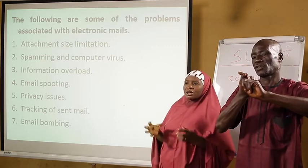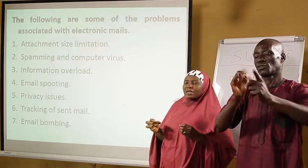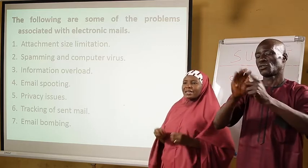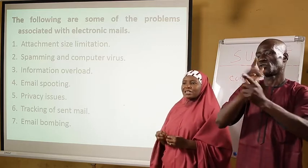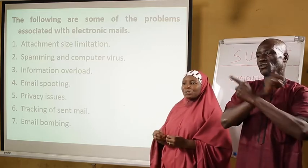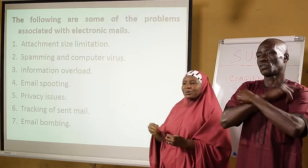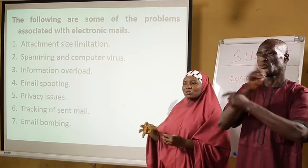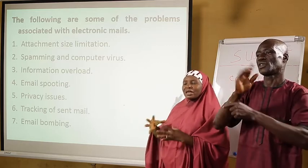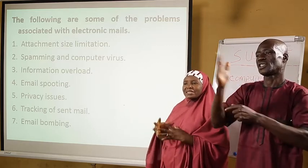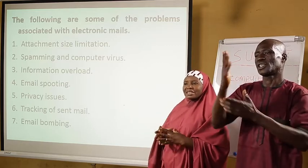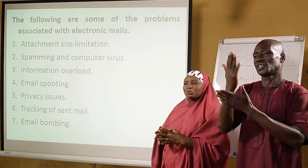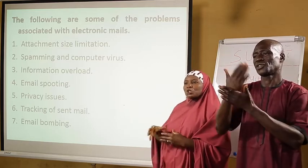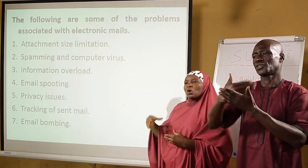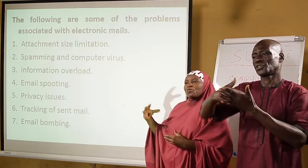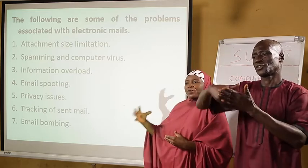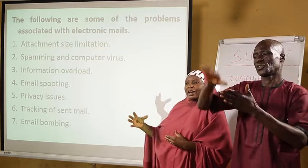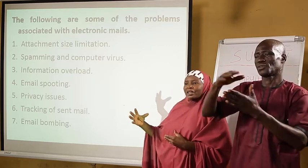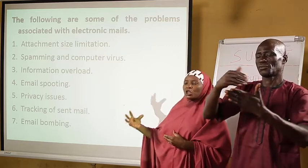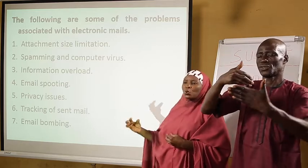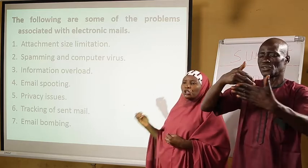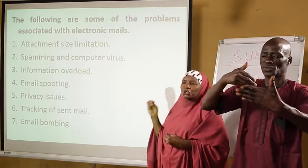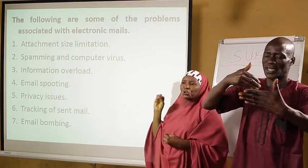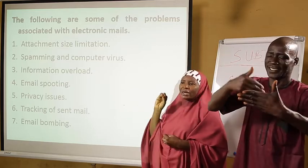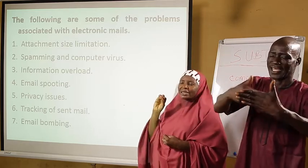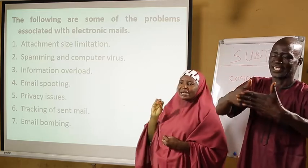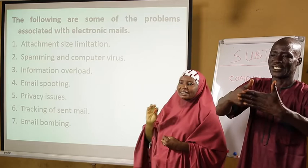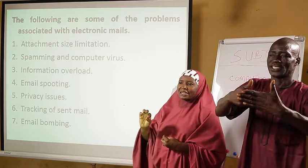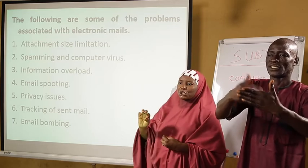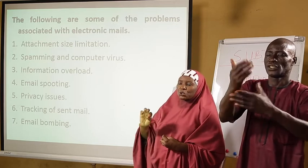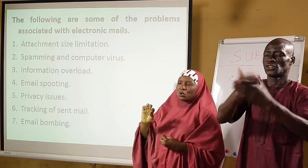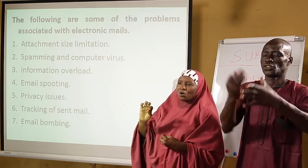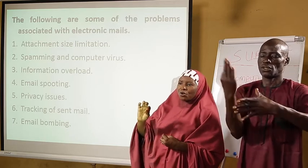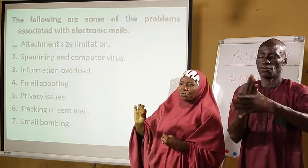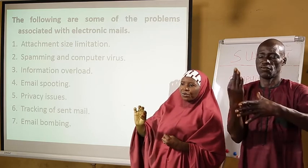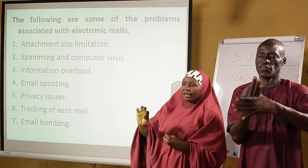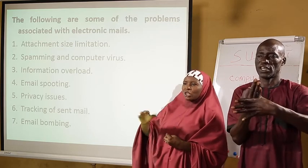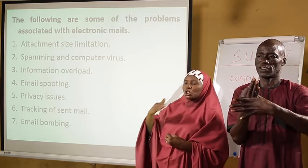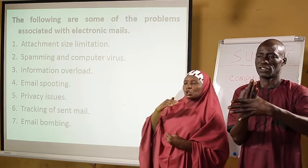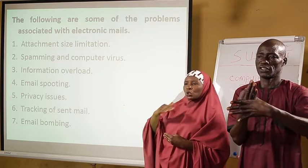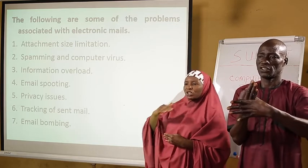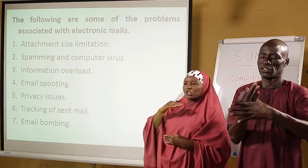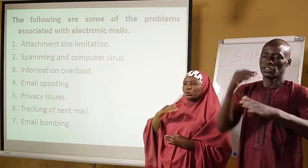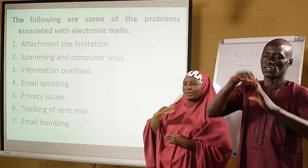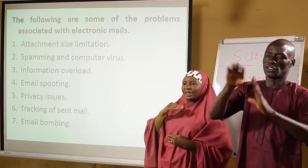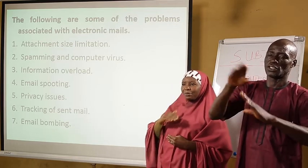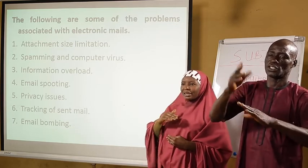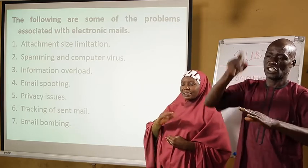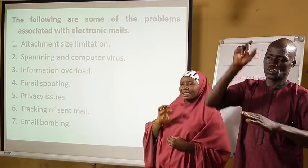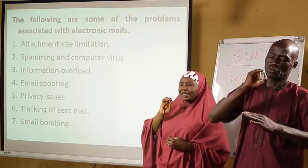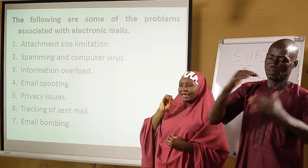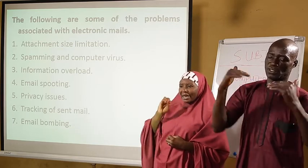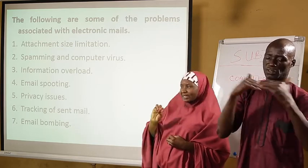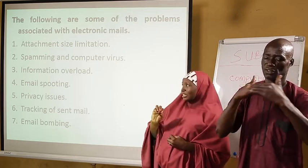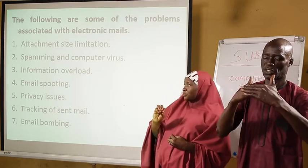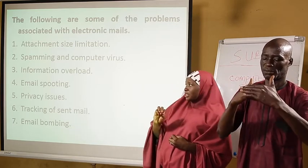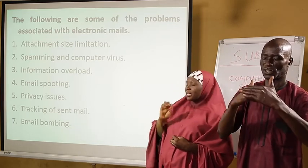ones, there are some particular attachments or file in which you can attach to your file. So there should be limits